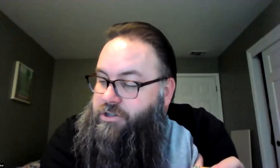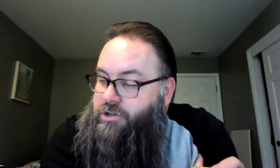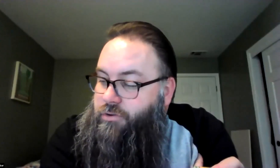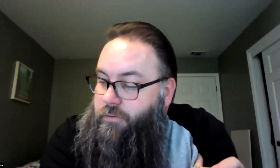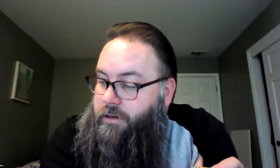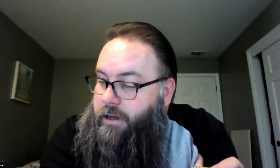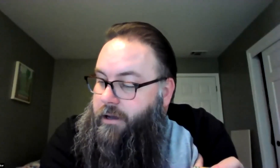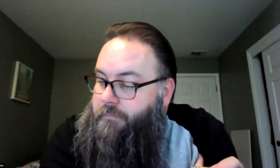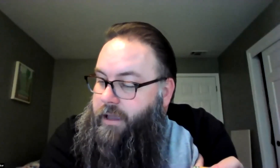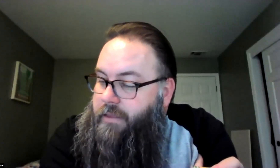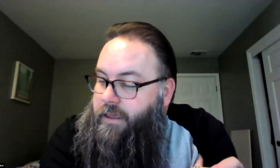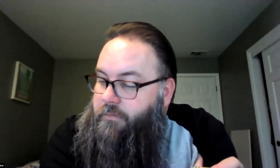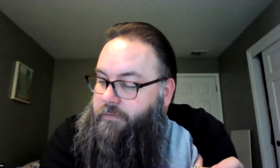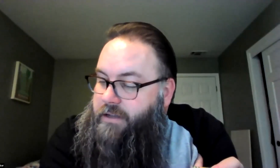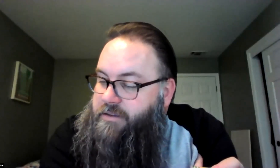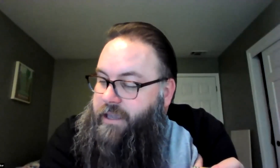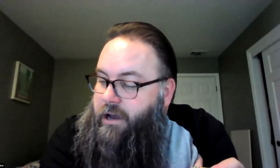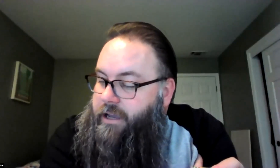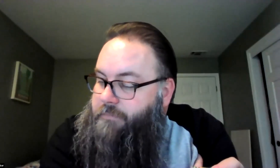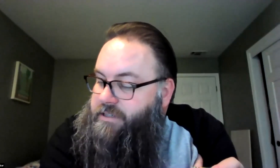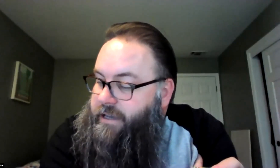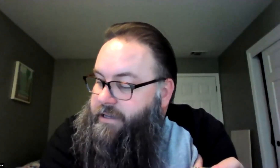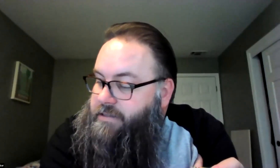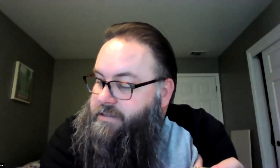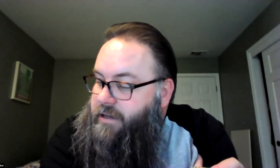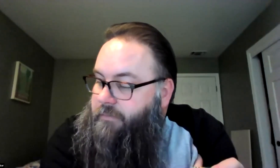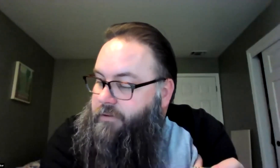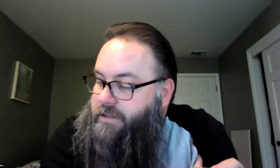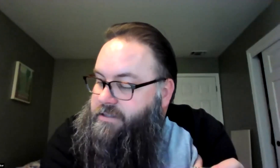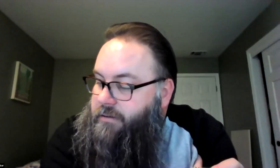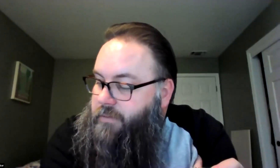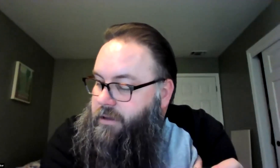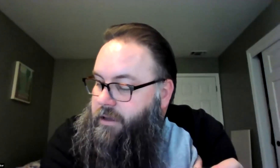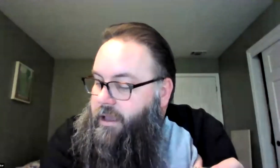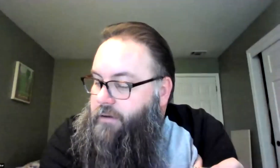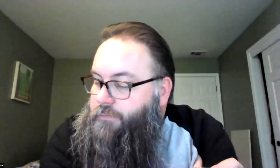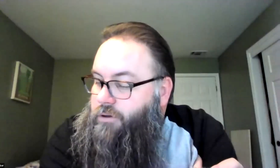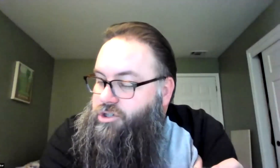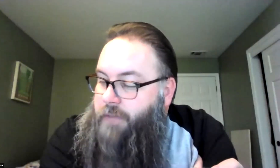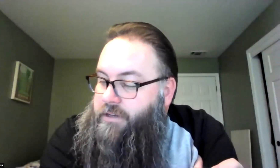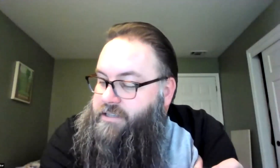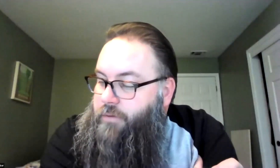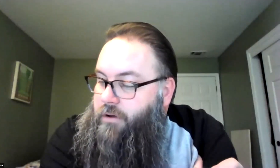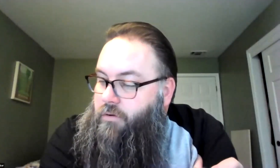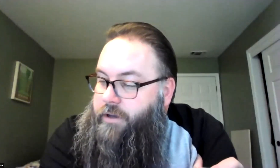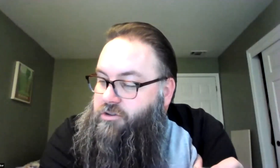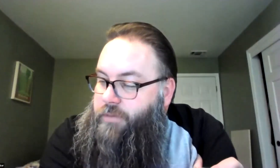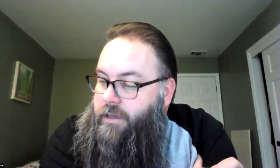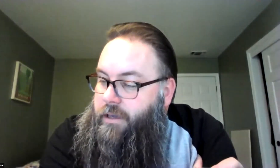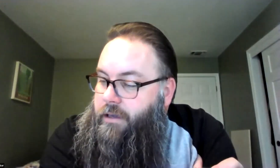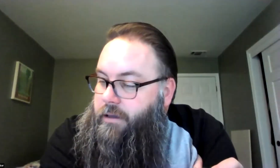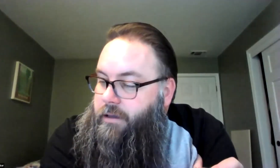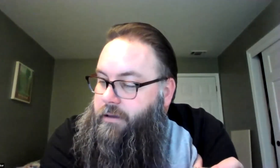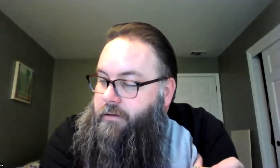on that too. And then we've got some accounting updates. We've got some kind of future topics that we are going